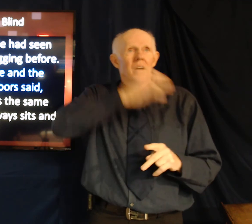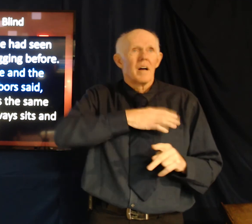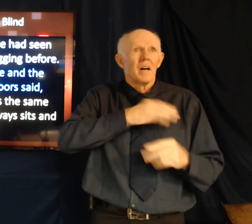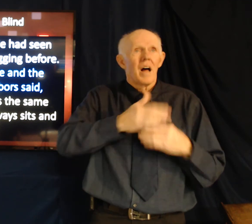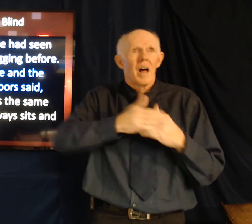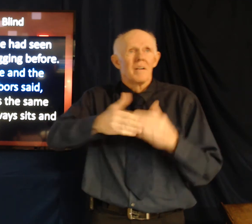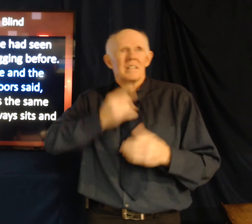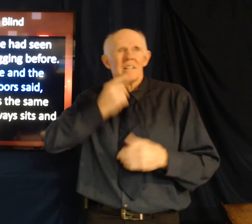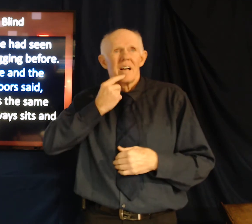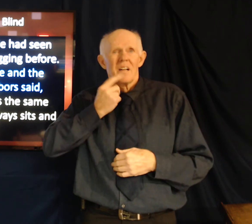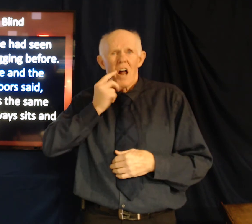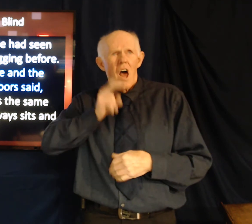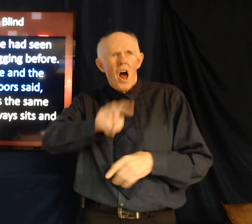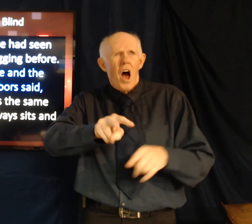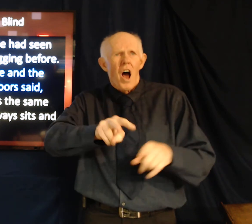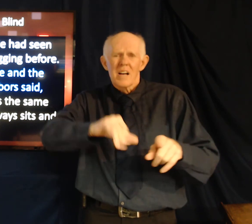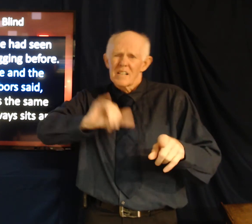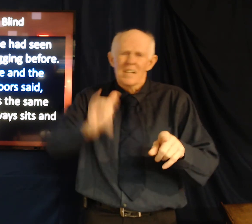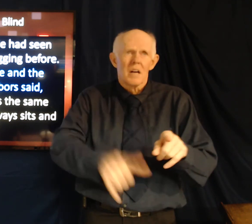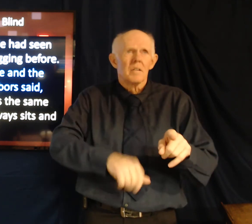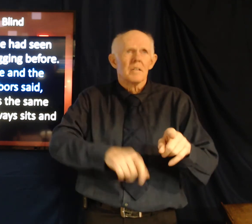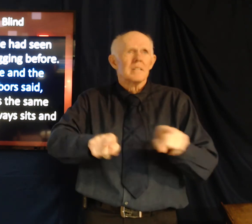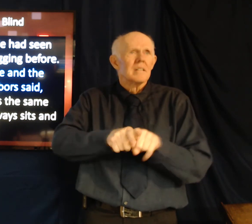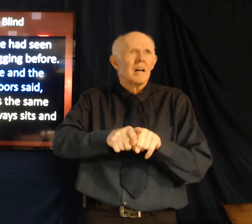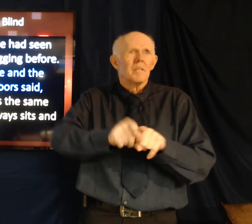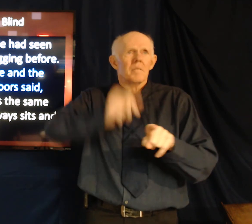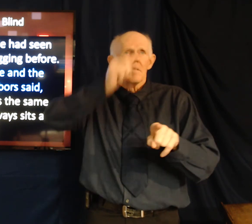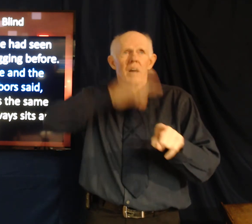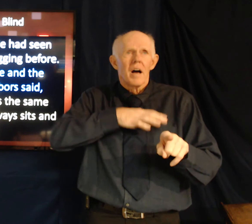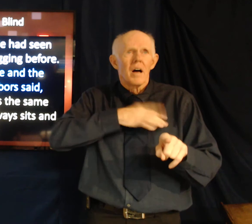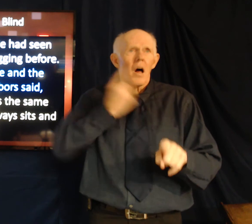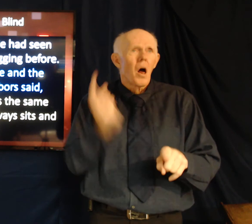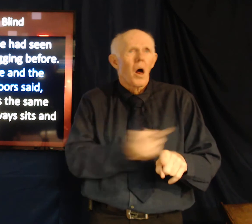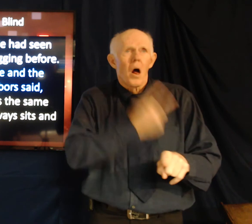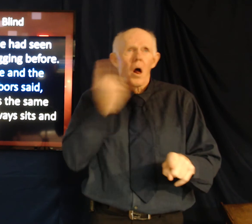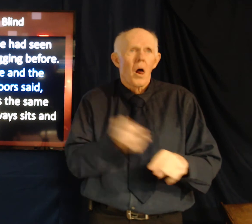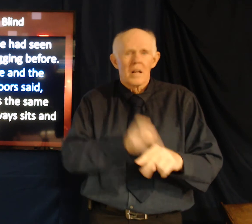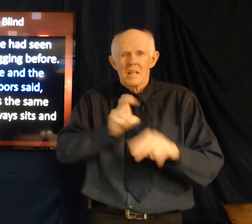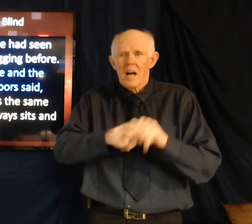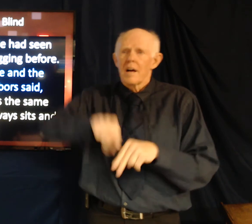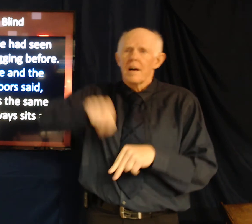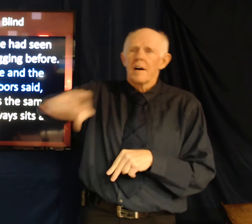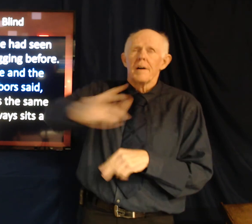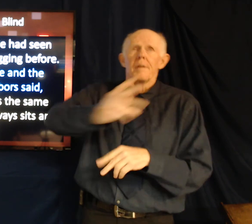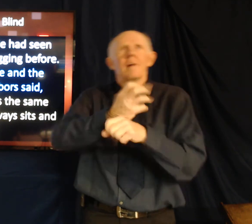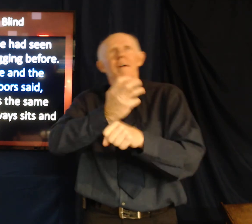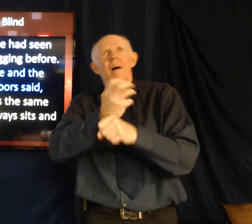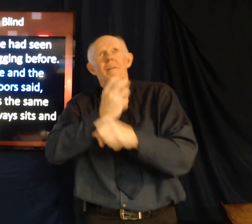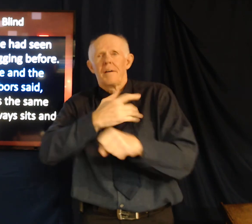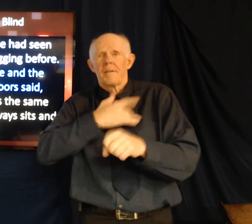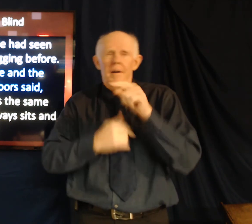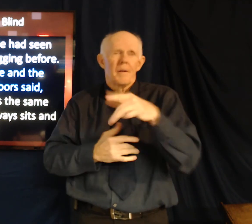and the man's neighbors said, look, is this the same man that always sits and begs?